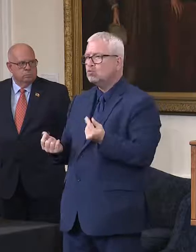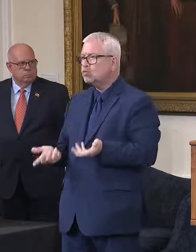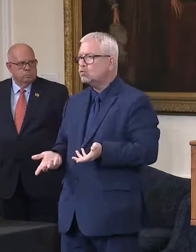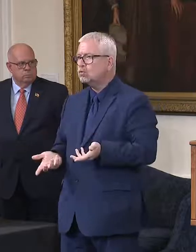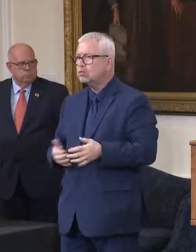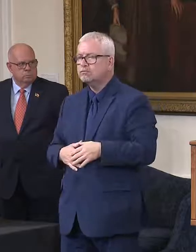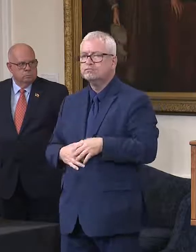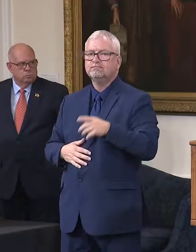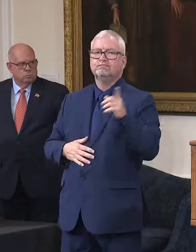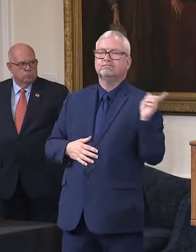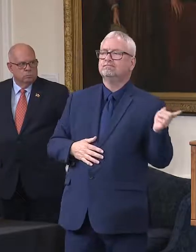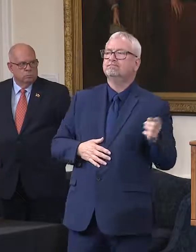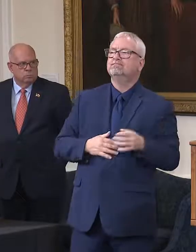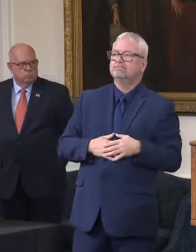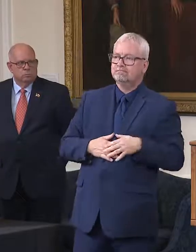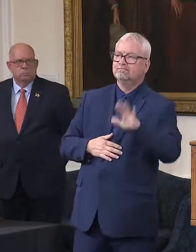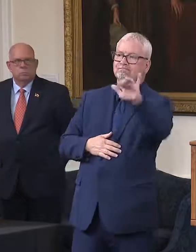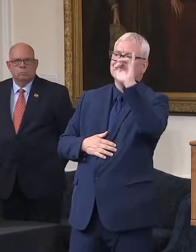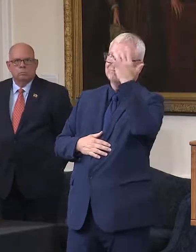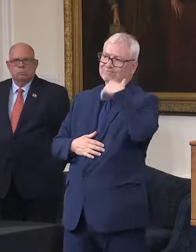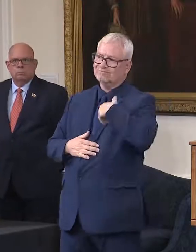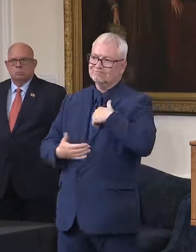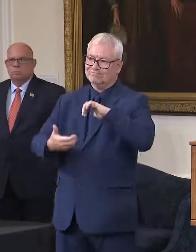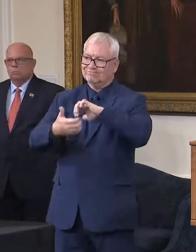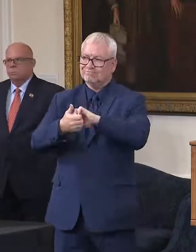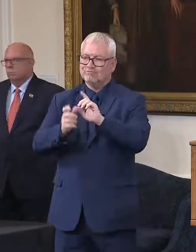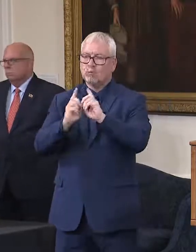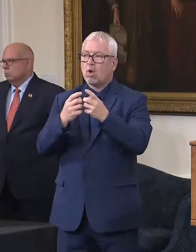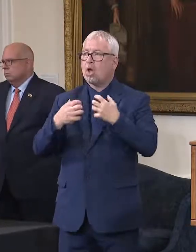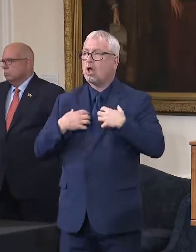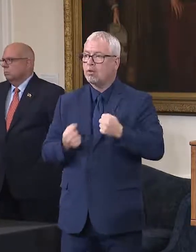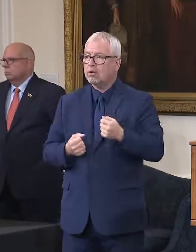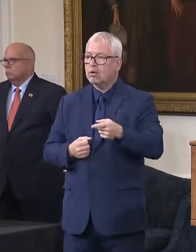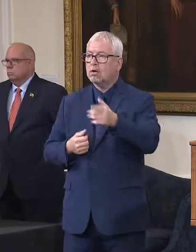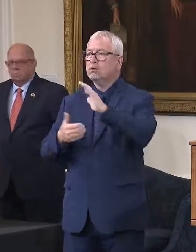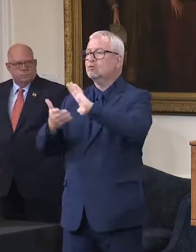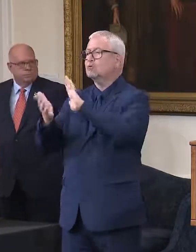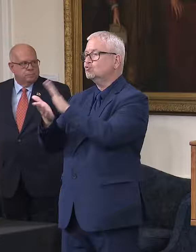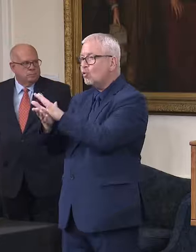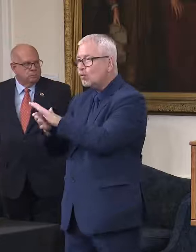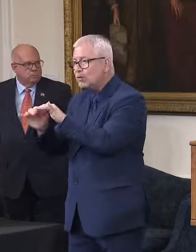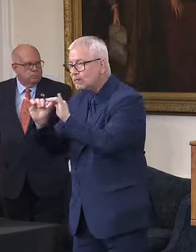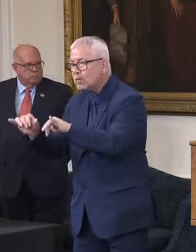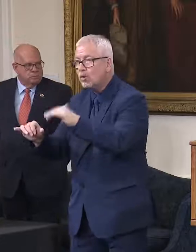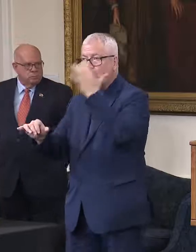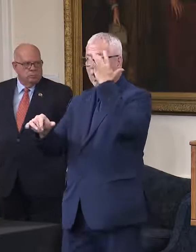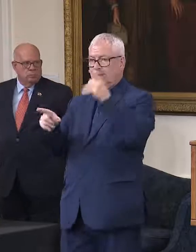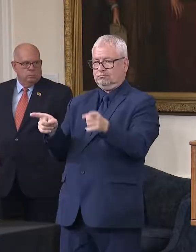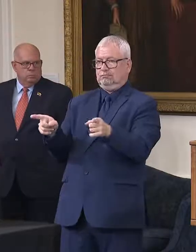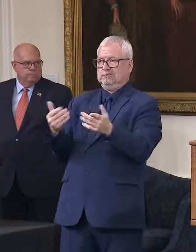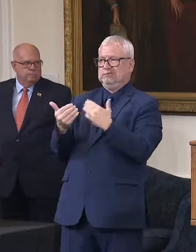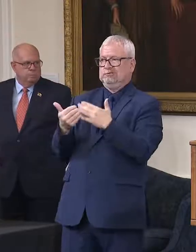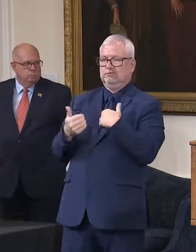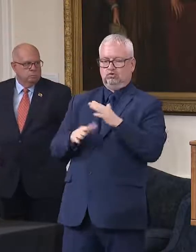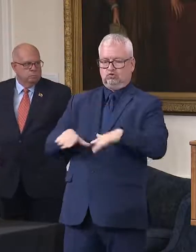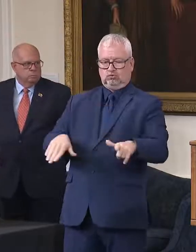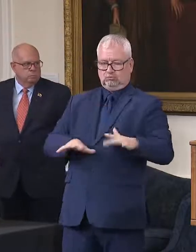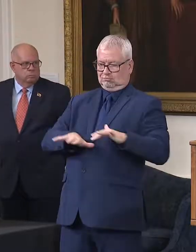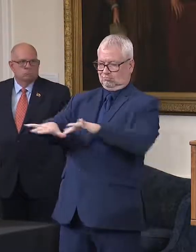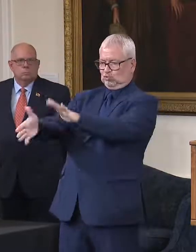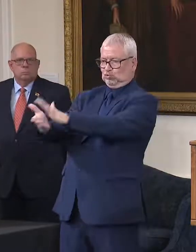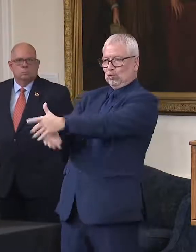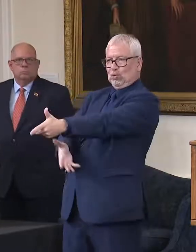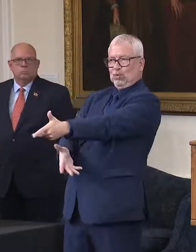in partnership with school systems, because every child goes to school. And so we want to work with school systems to put